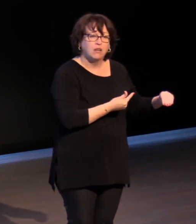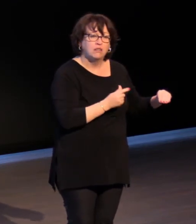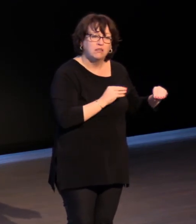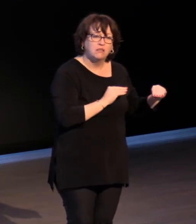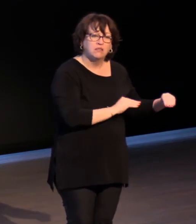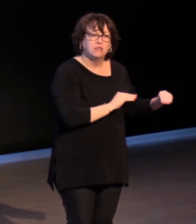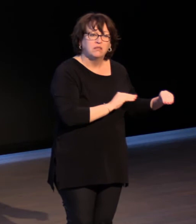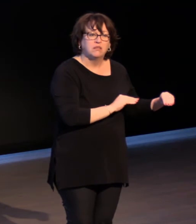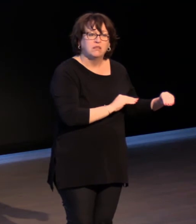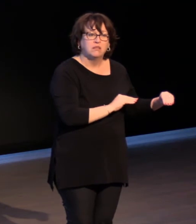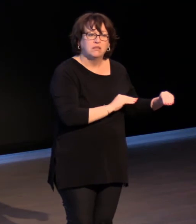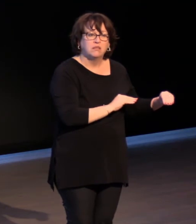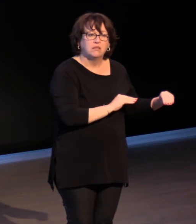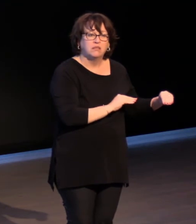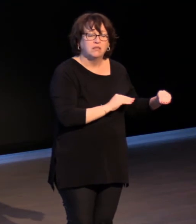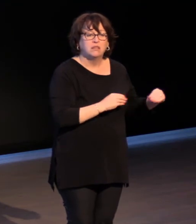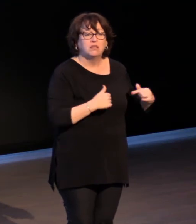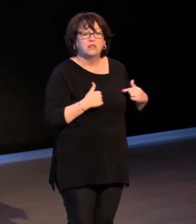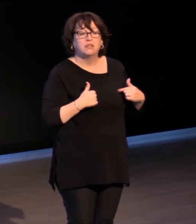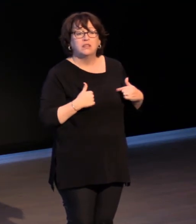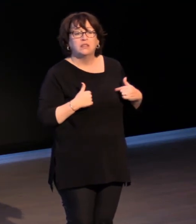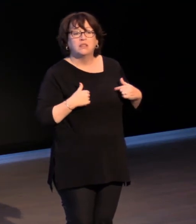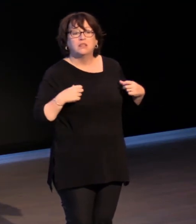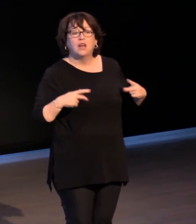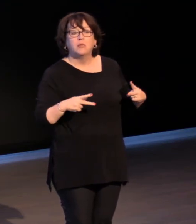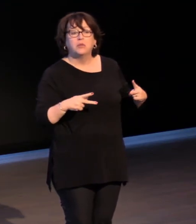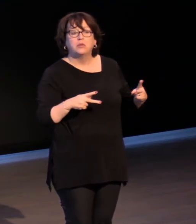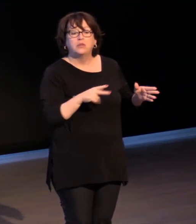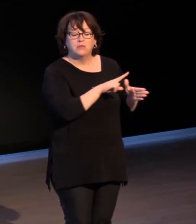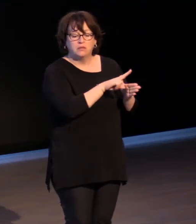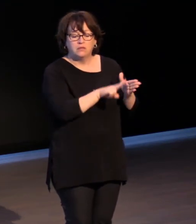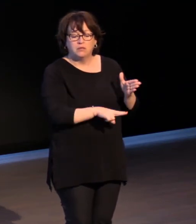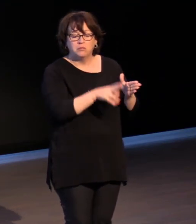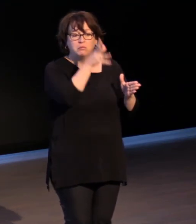And I never had even a chance to bury him.